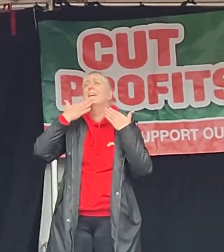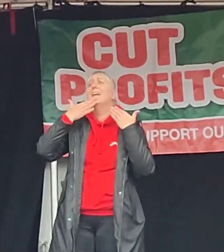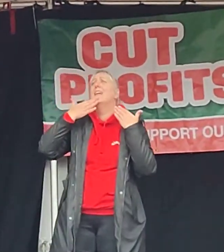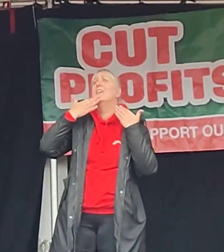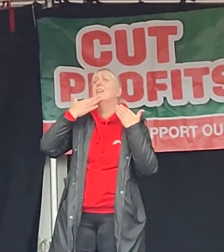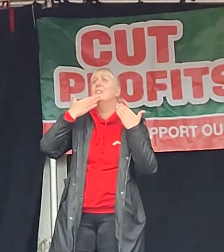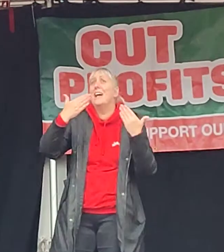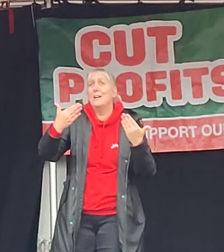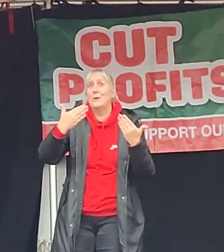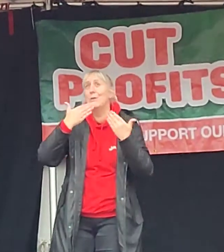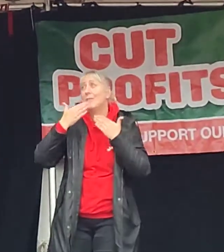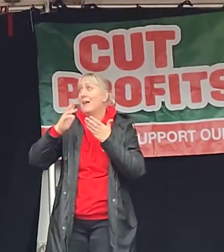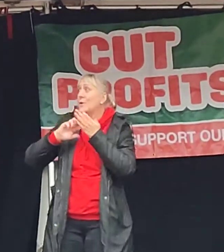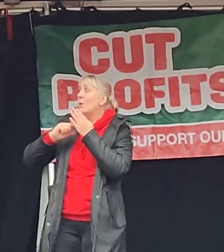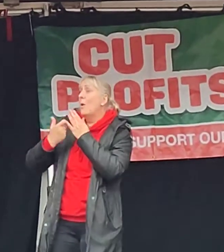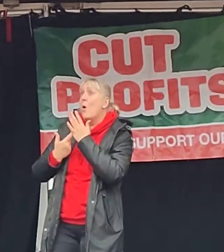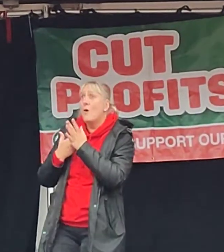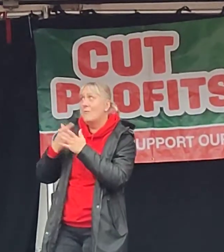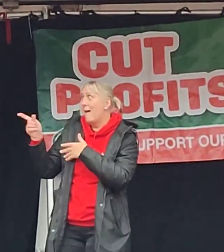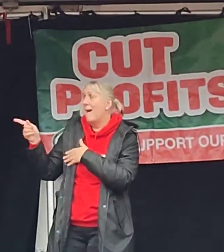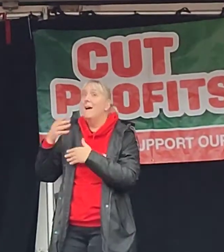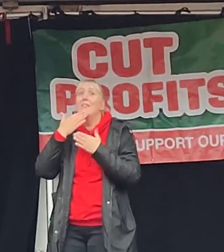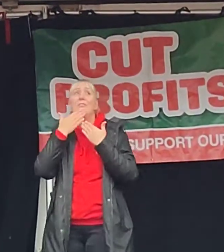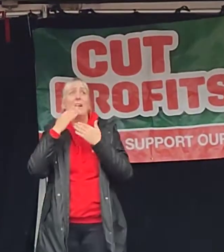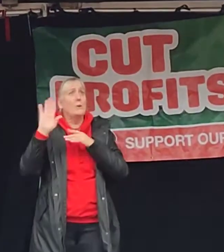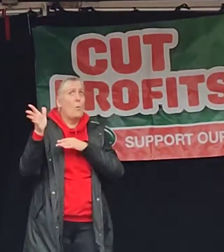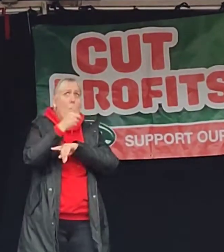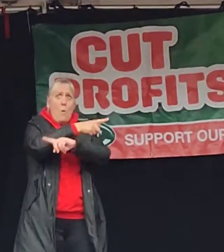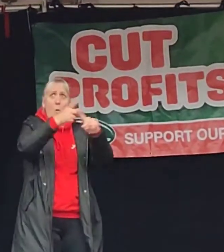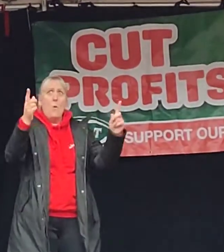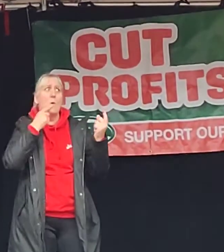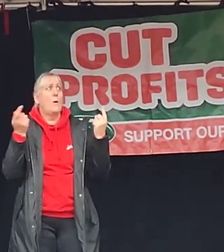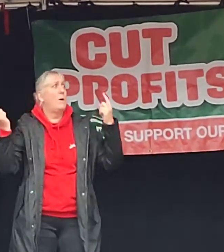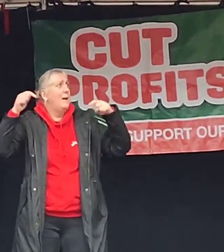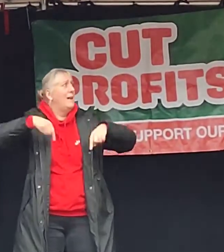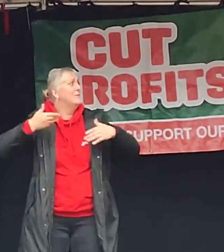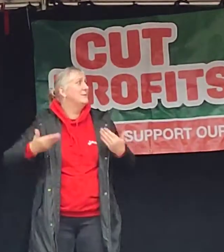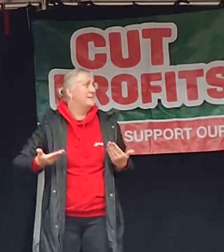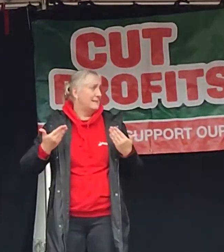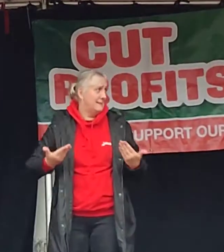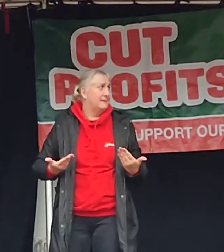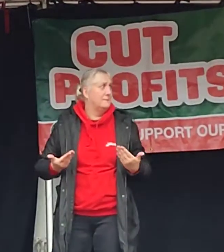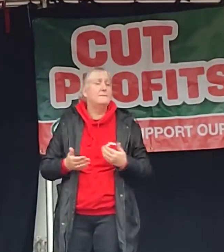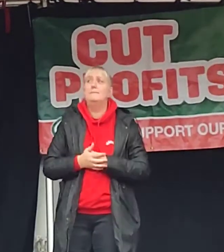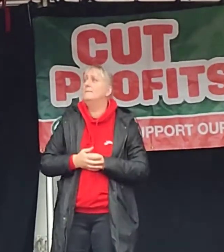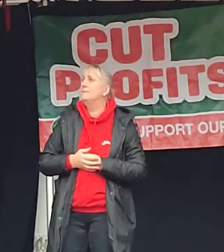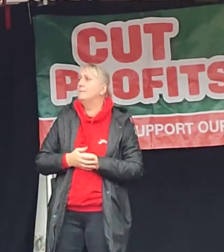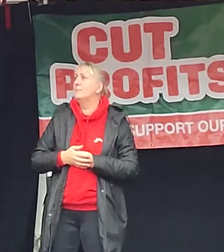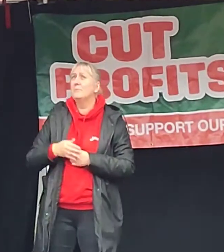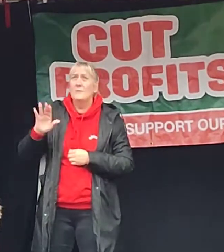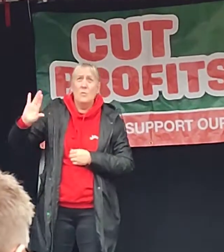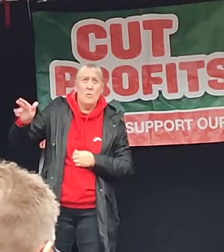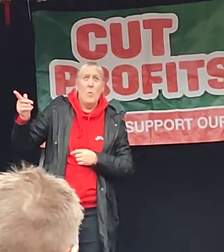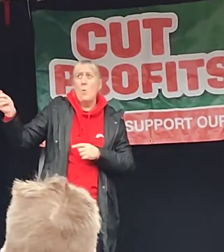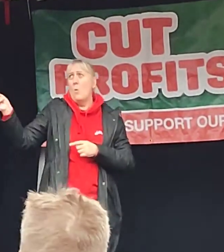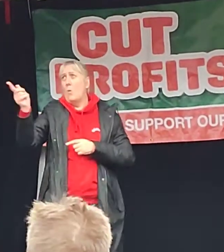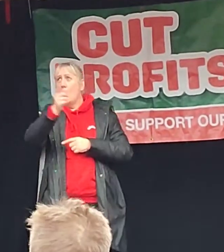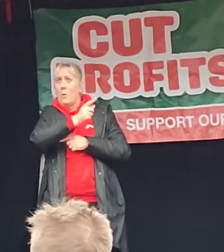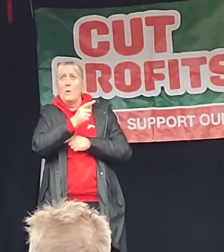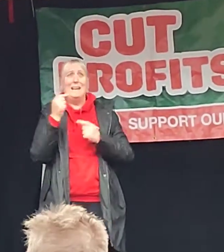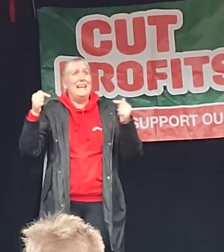Thank you, Laura, and thank you, every one of you, for being here today. Every one of you has come out to